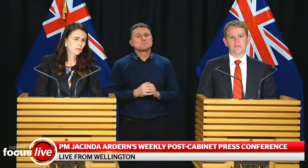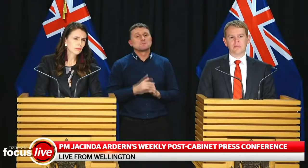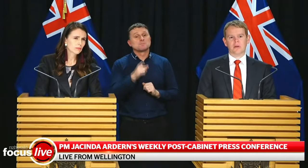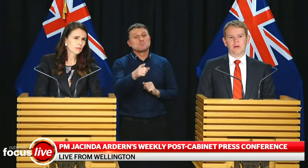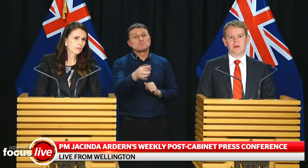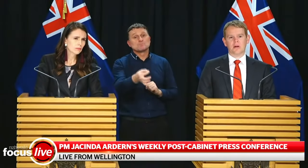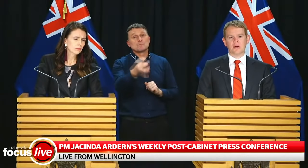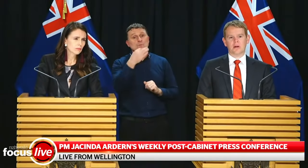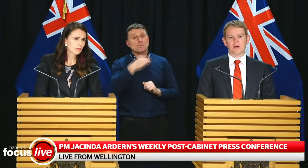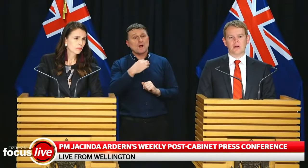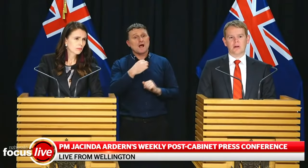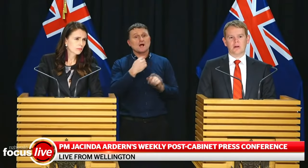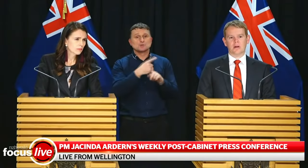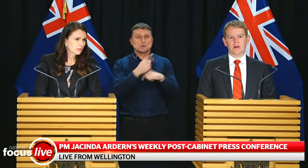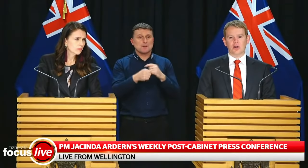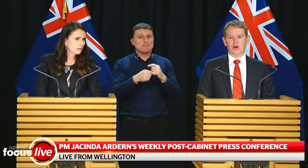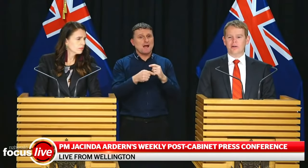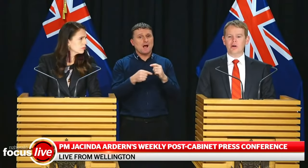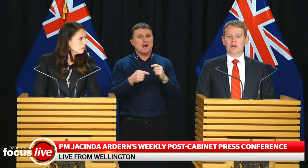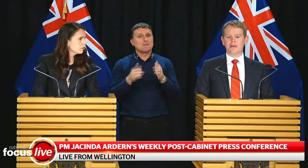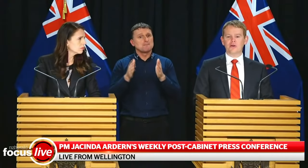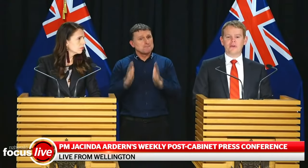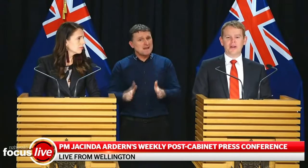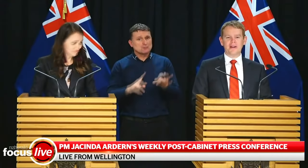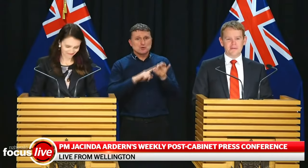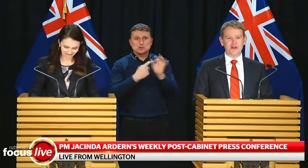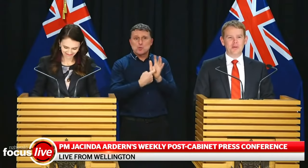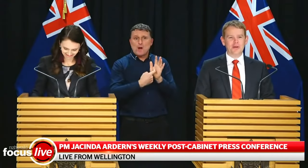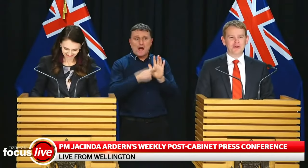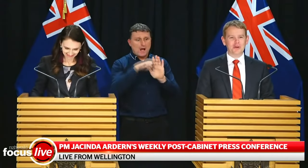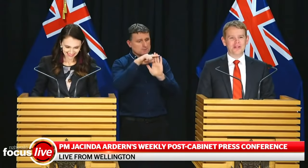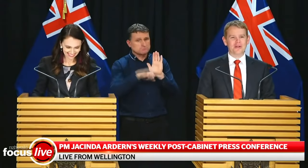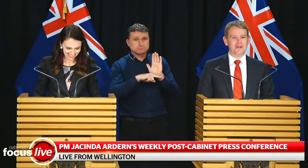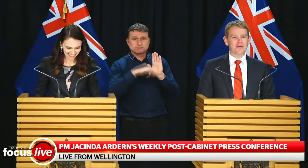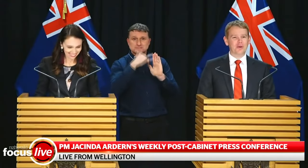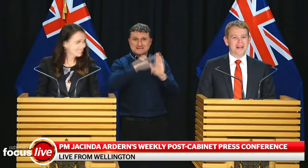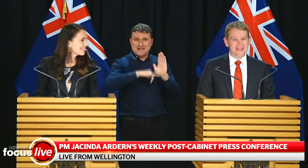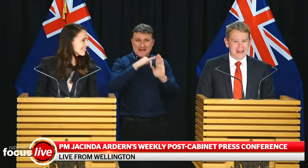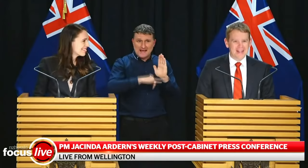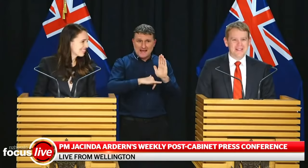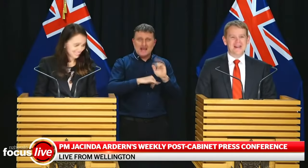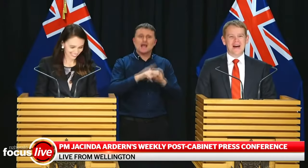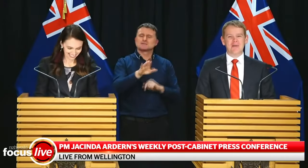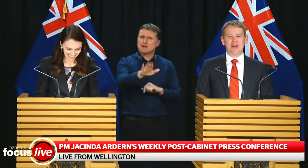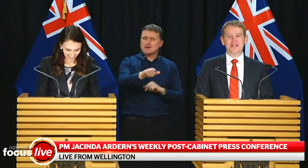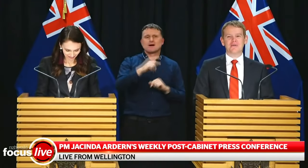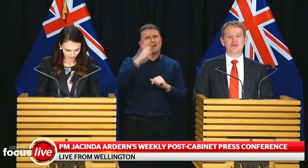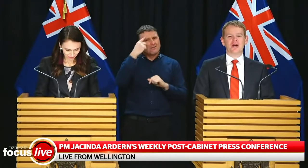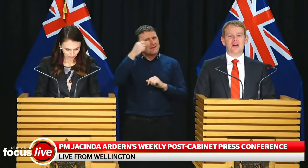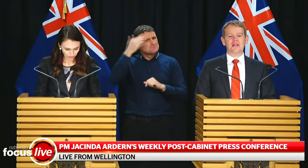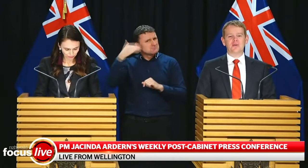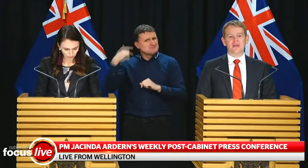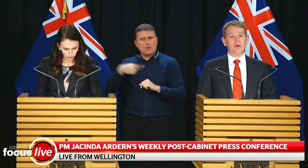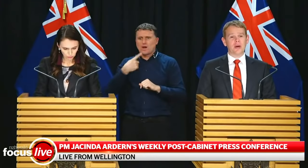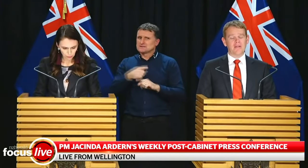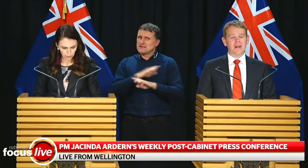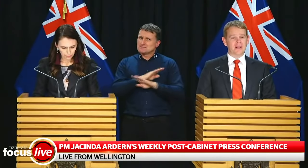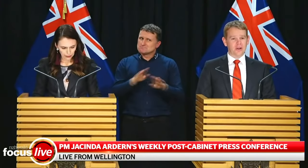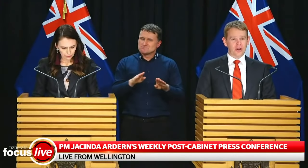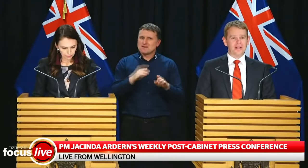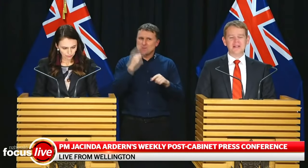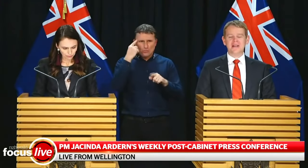mandatory QR code scanning. What changed between then? No, I think you'll find that every time I've stood on this, I've never ruled anything out. And I did foreshadow last week that we